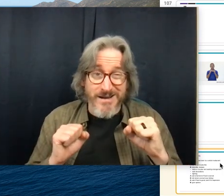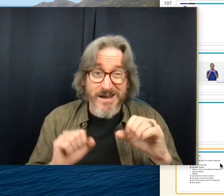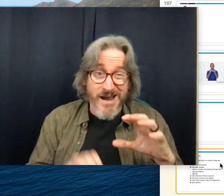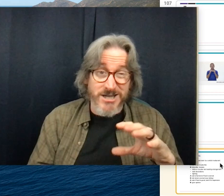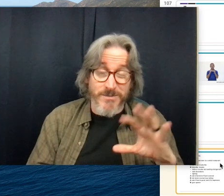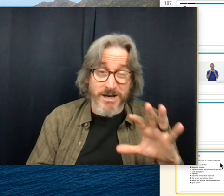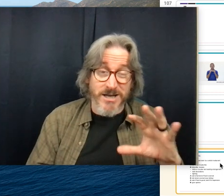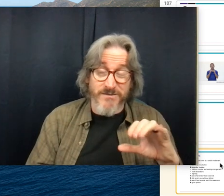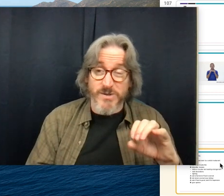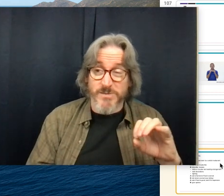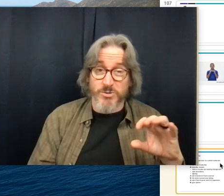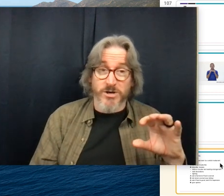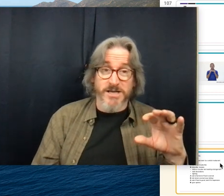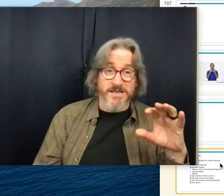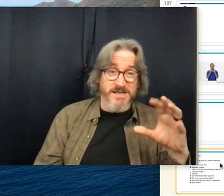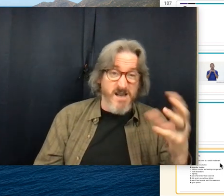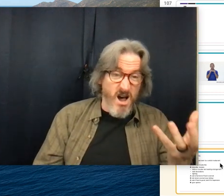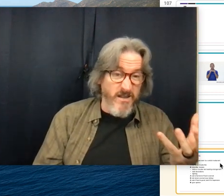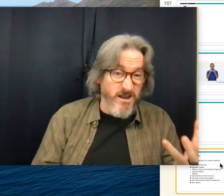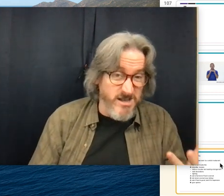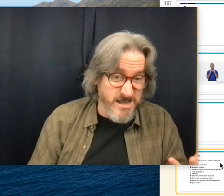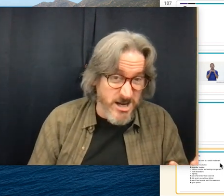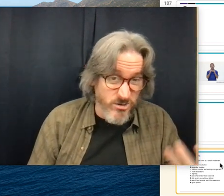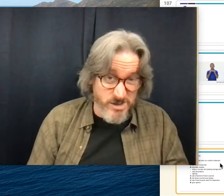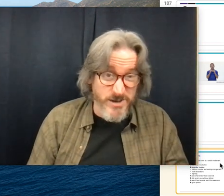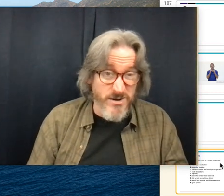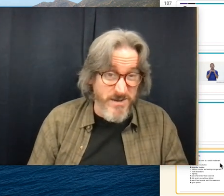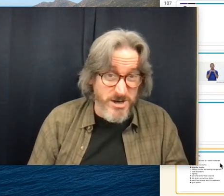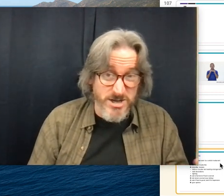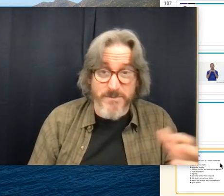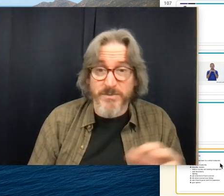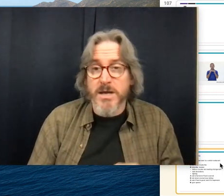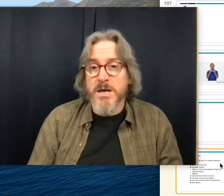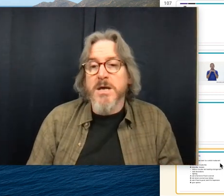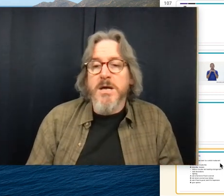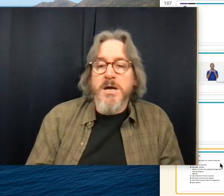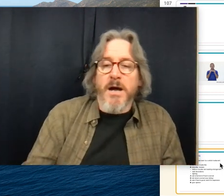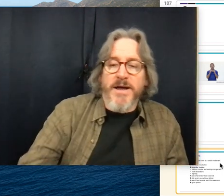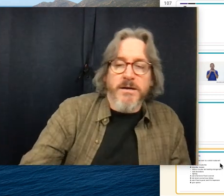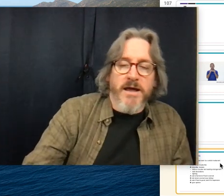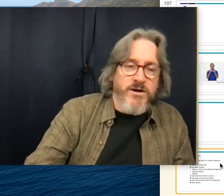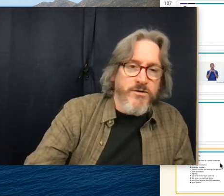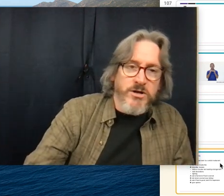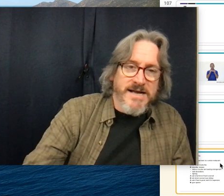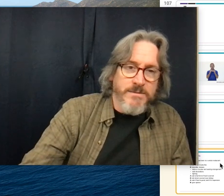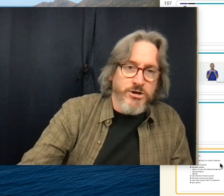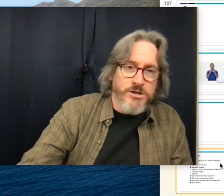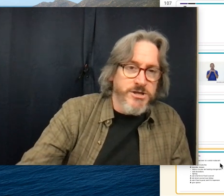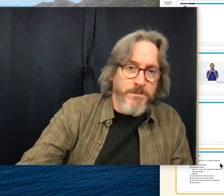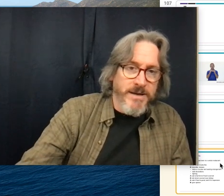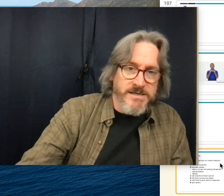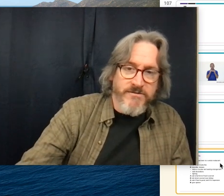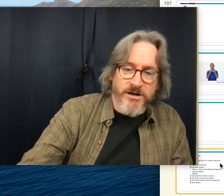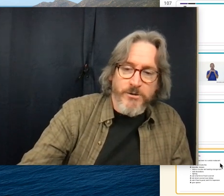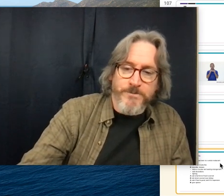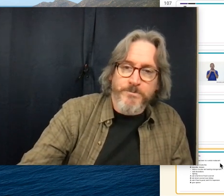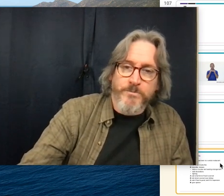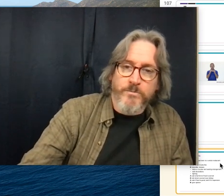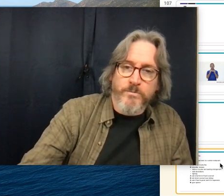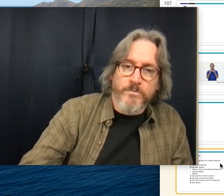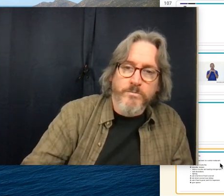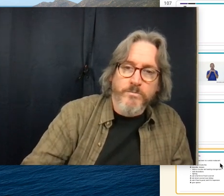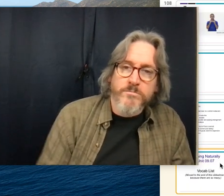back. Actually, I'm not going to give you as much work as is on the schedule because we don't have that much time. And every other class, I'm sure, is dumping stuff on